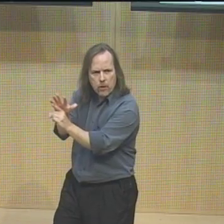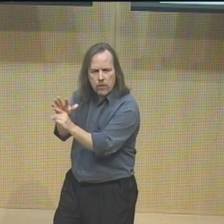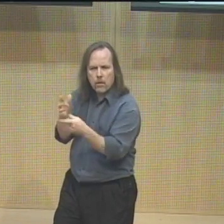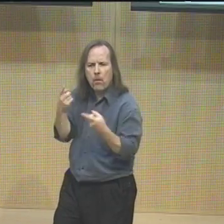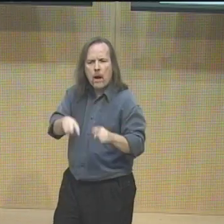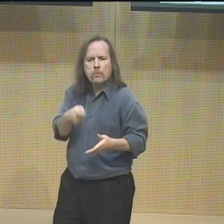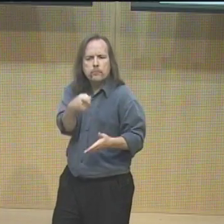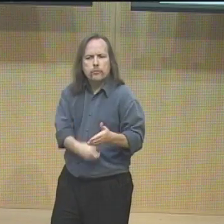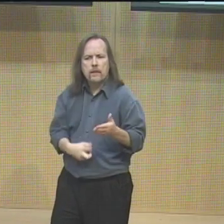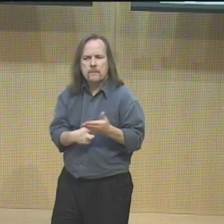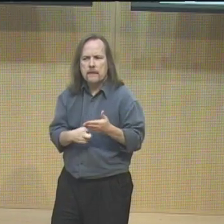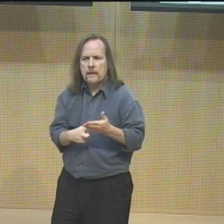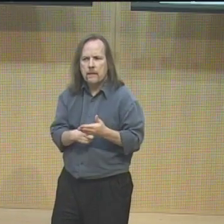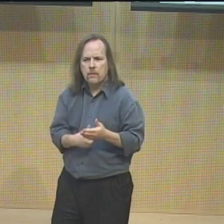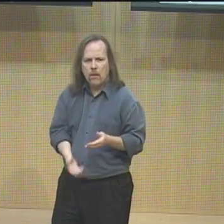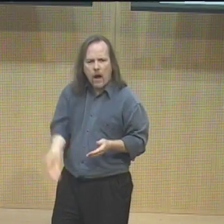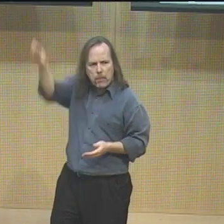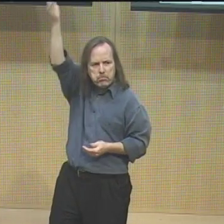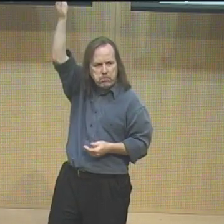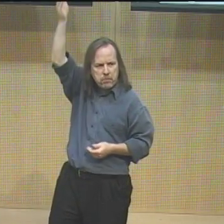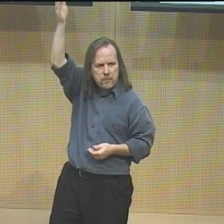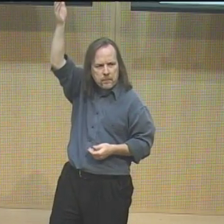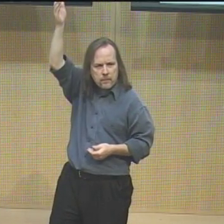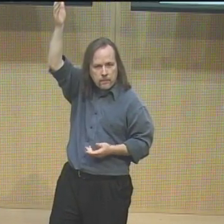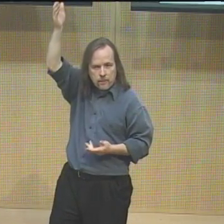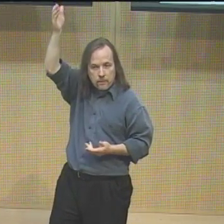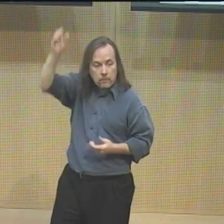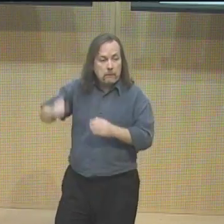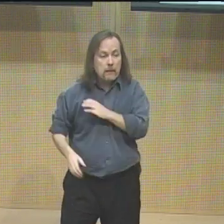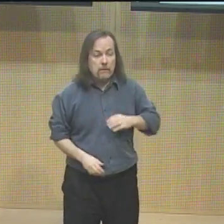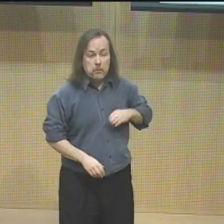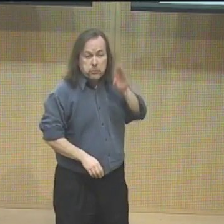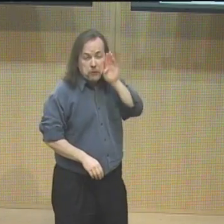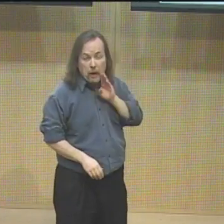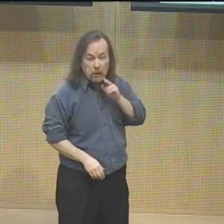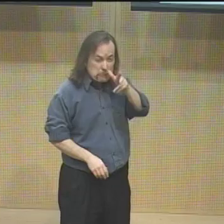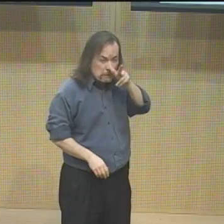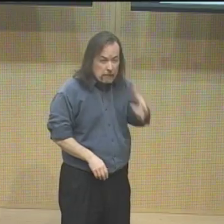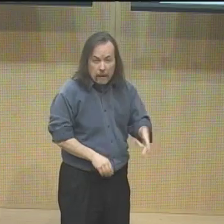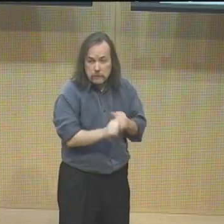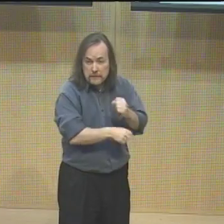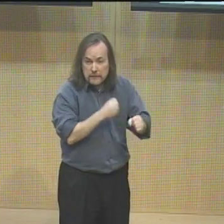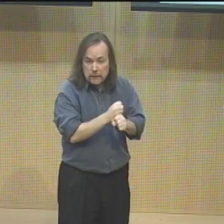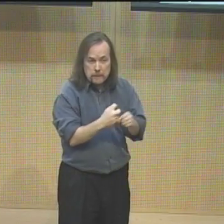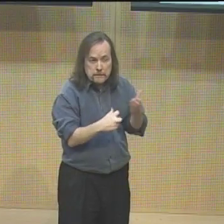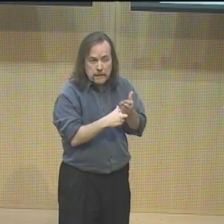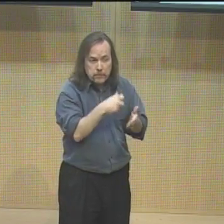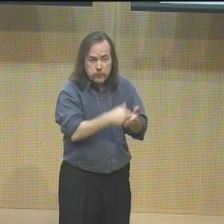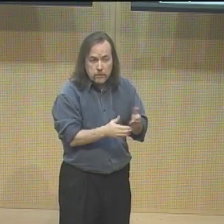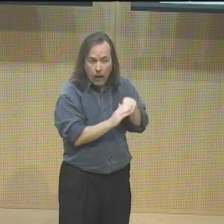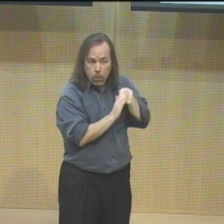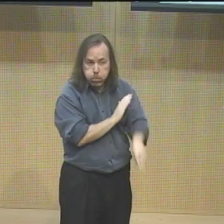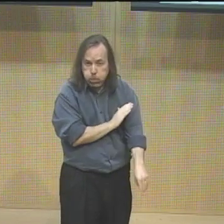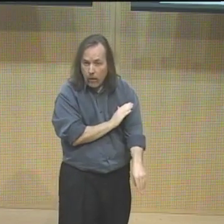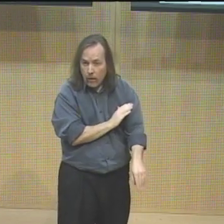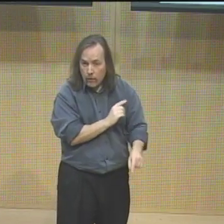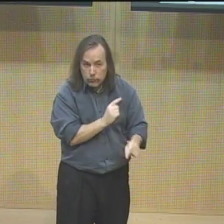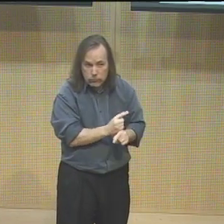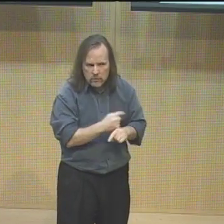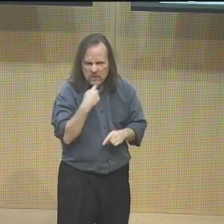that when a team is in the championships or they're doing very well, that their ticket prices will go up? So, for example,